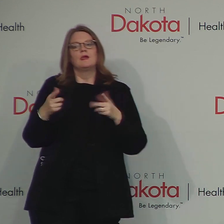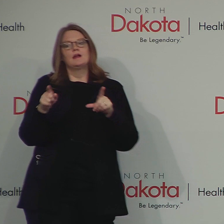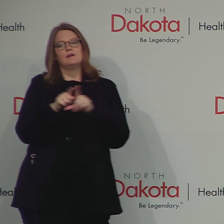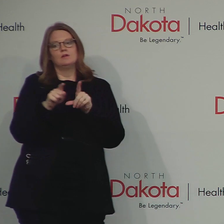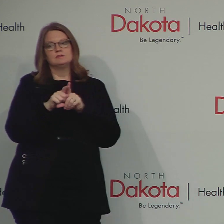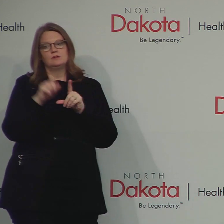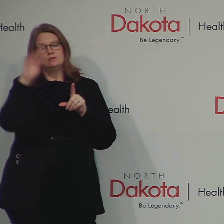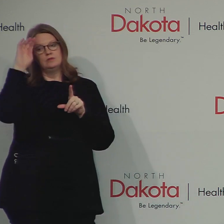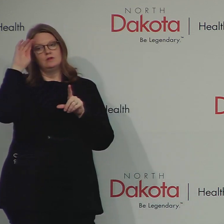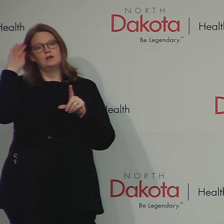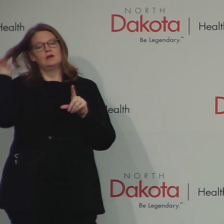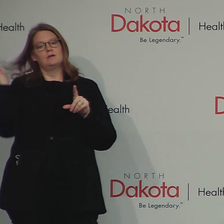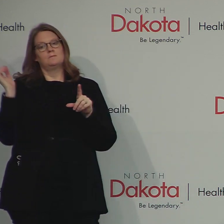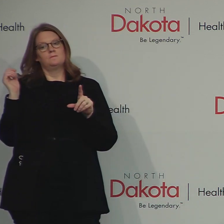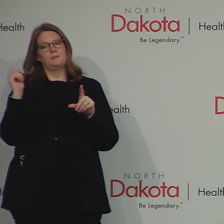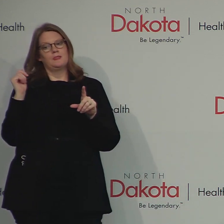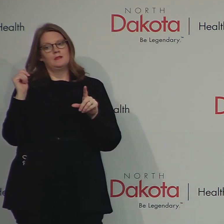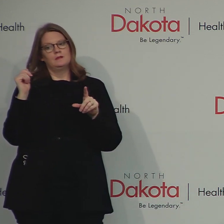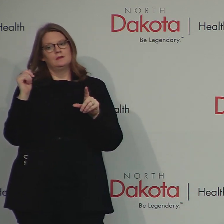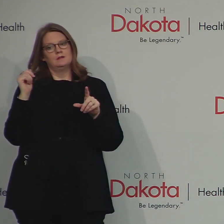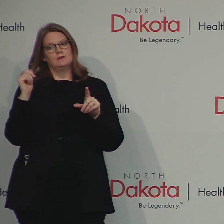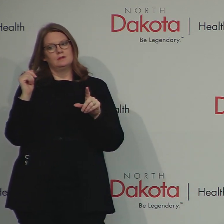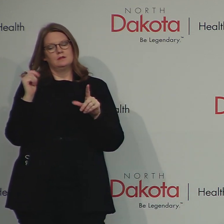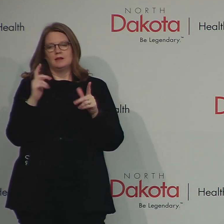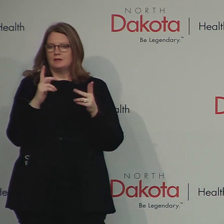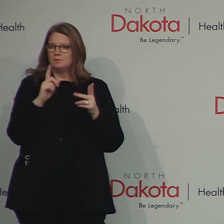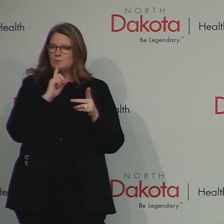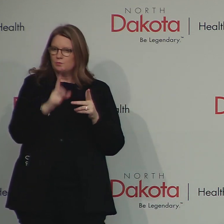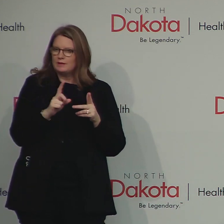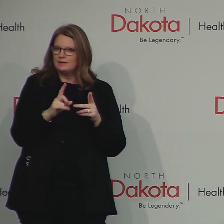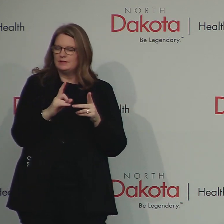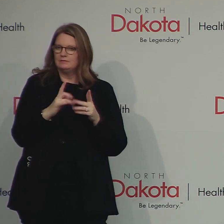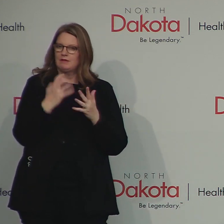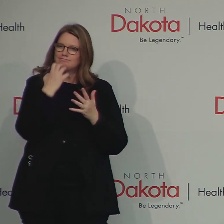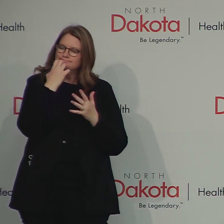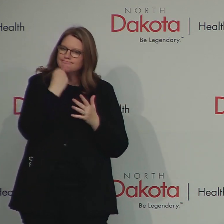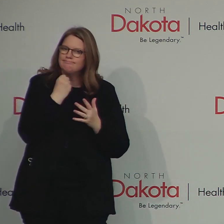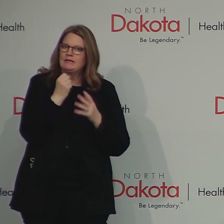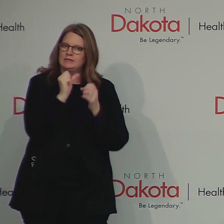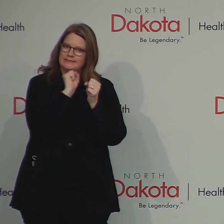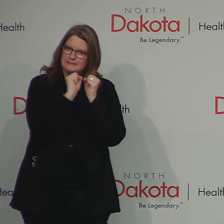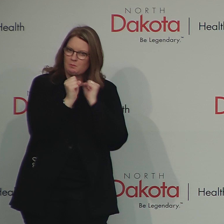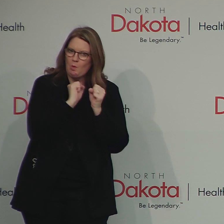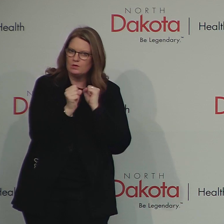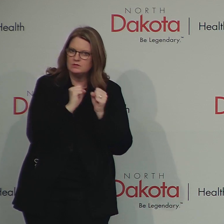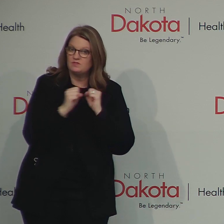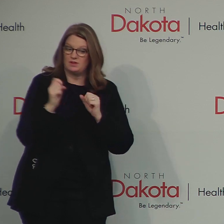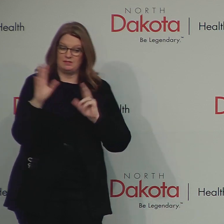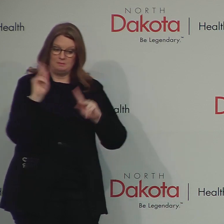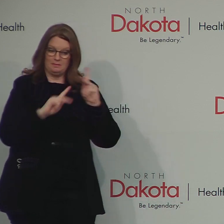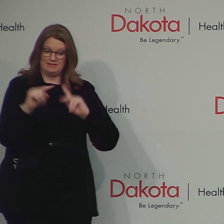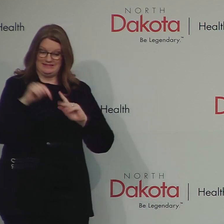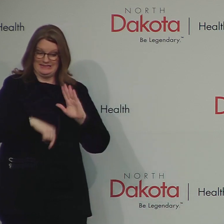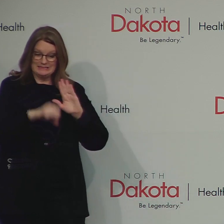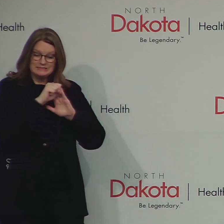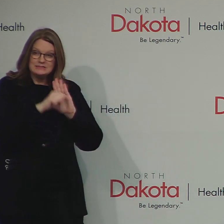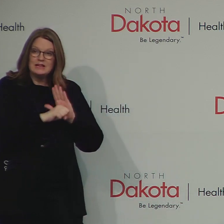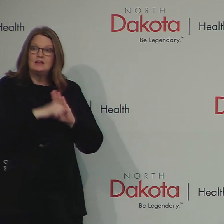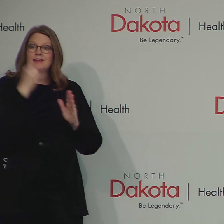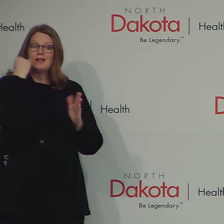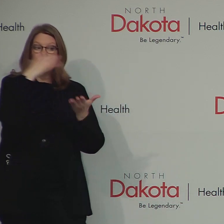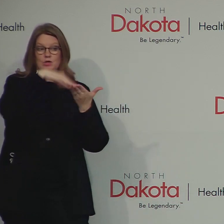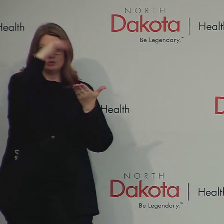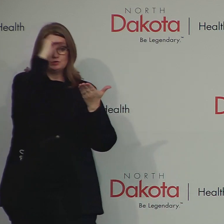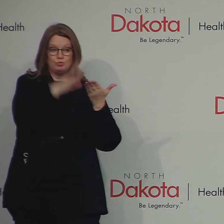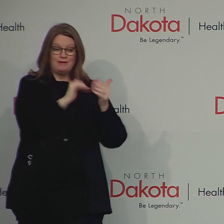year, and as we've known how important sports is to those of us in the state, whether they're student athletes